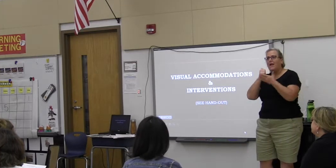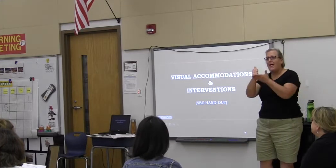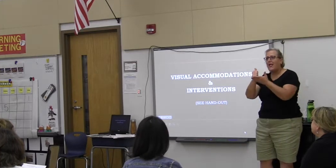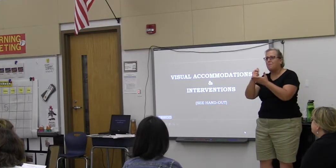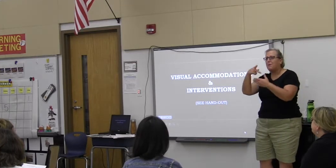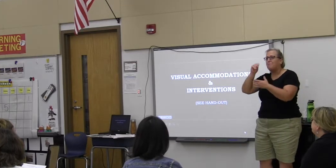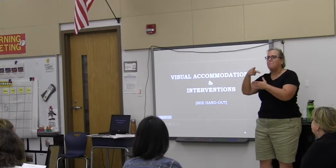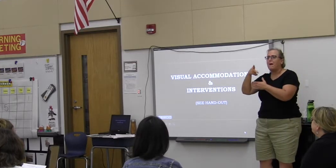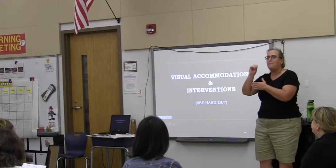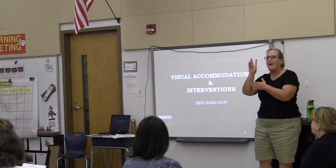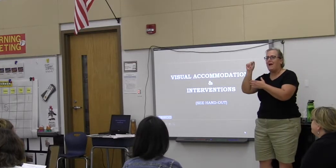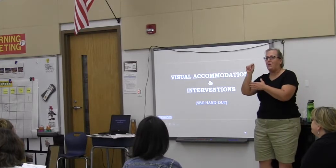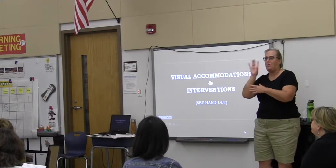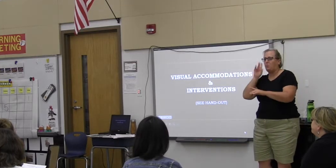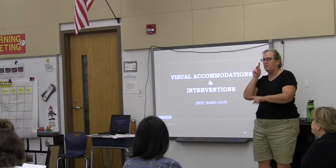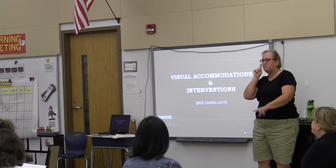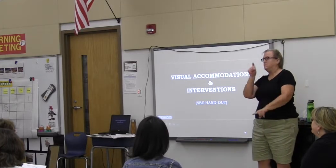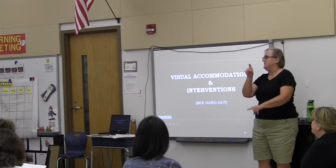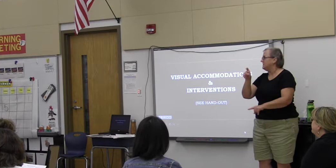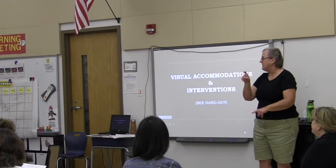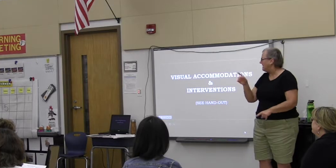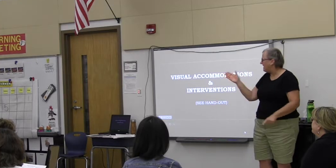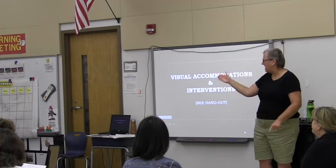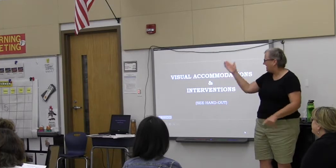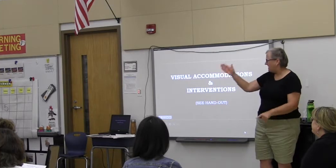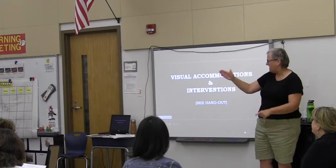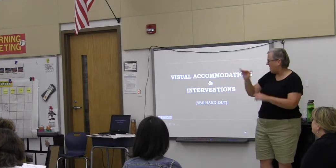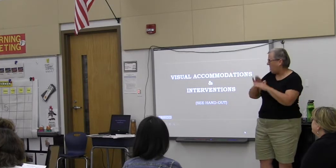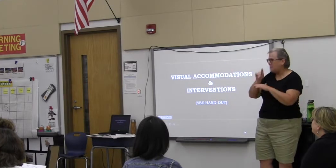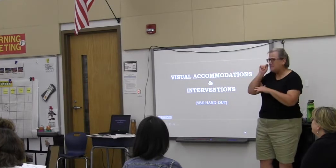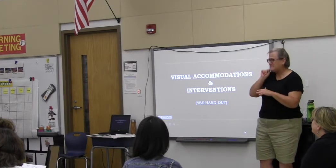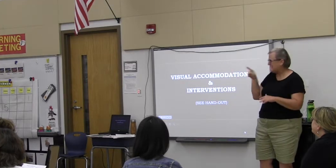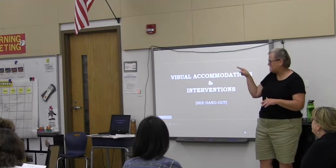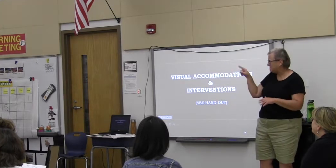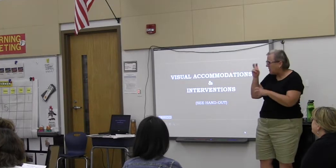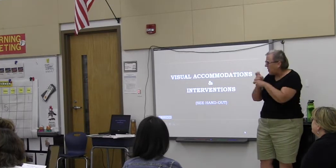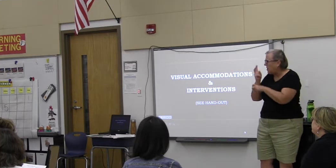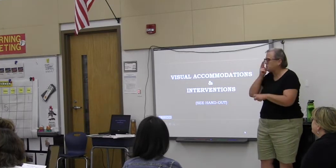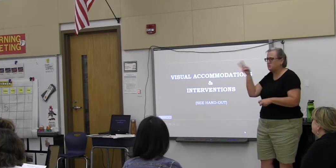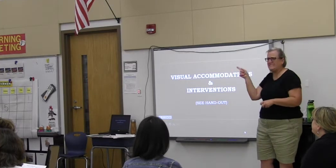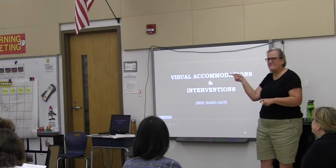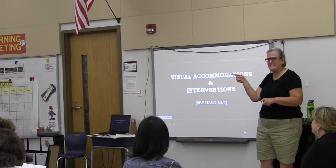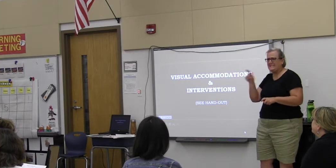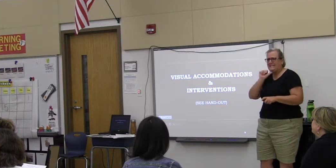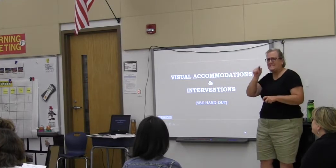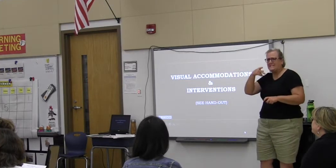lot more. Versus if I wanted them to look at the white paper on this background, it's a lot harder to see.